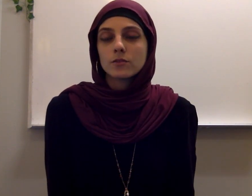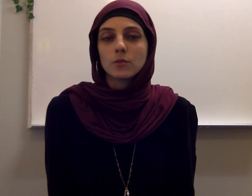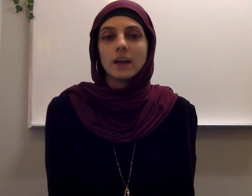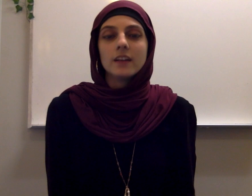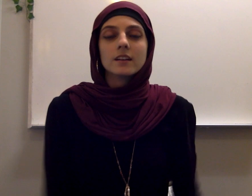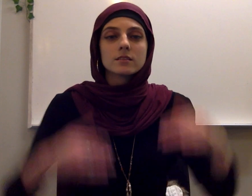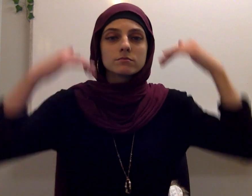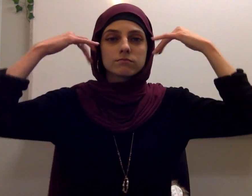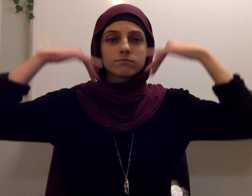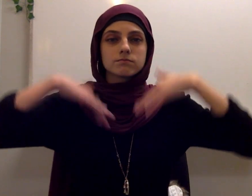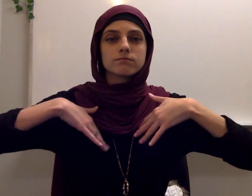Sweat.